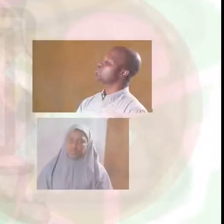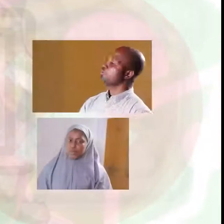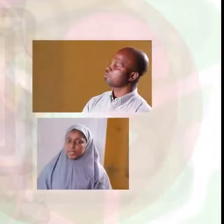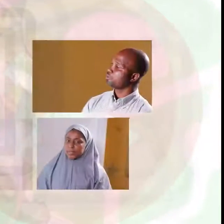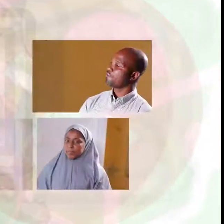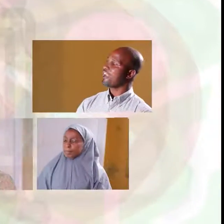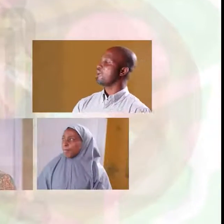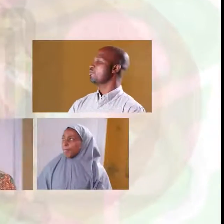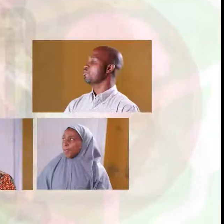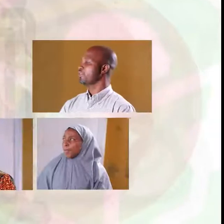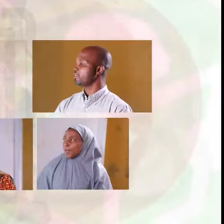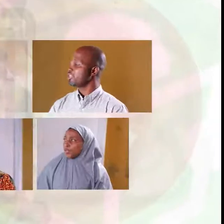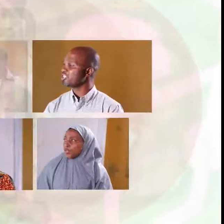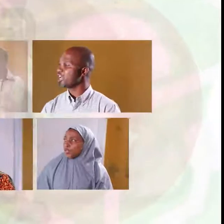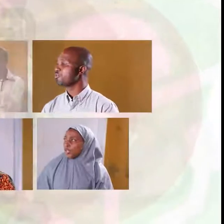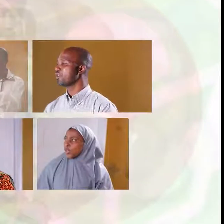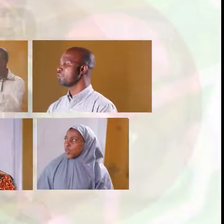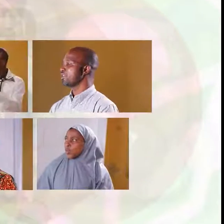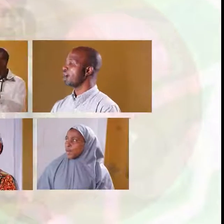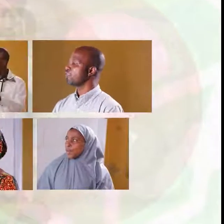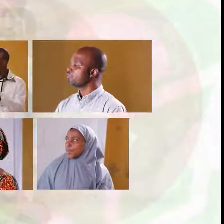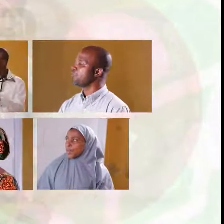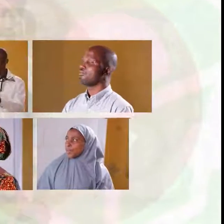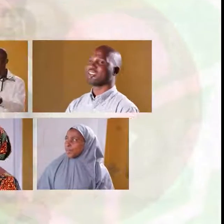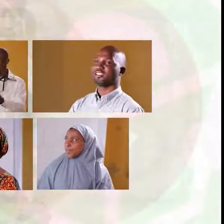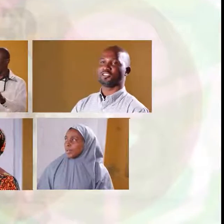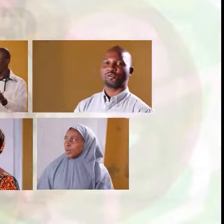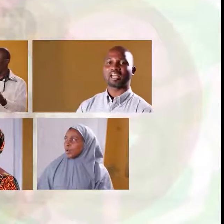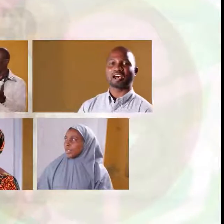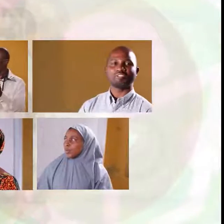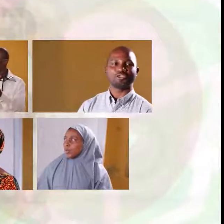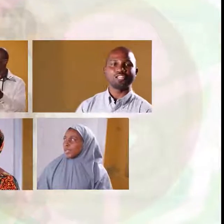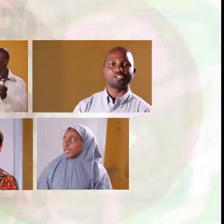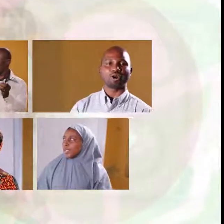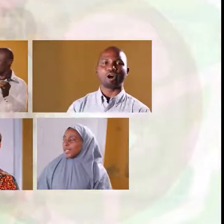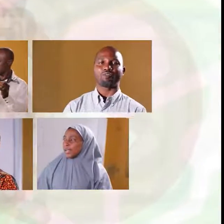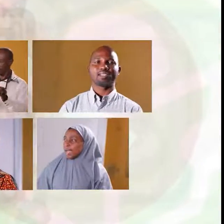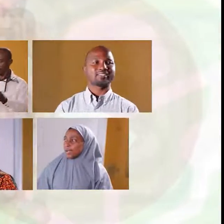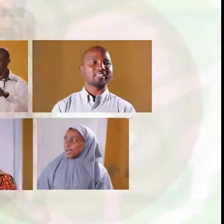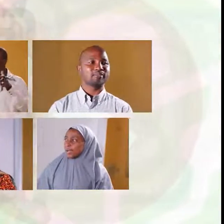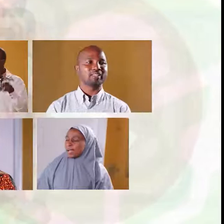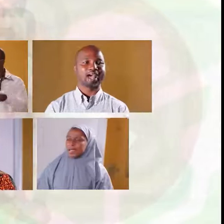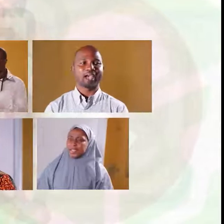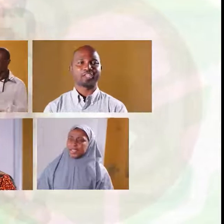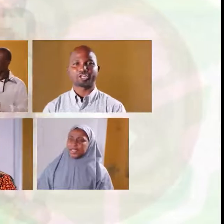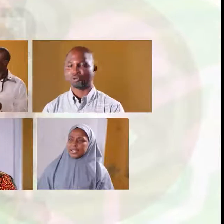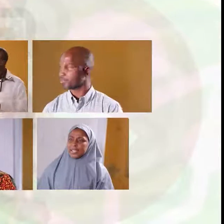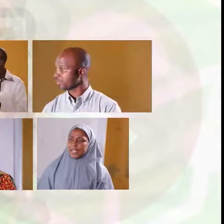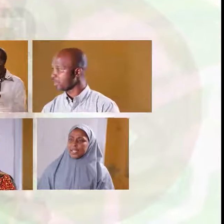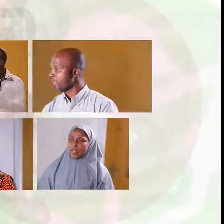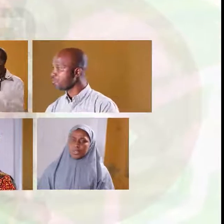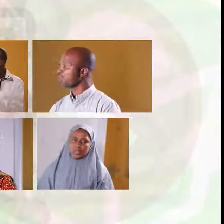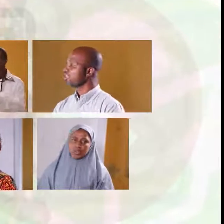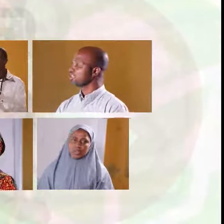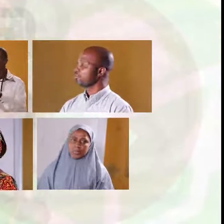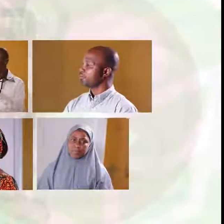to the next point. We should ensure Once whatever we capital say is Q, clear. that means work is being